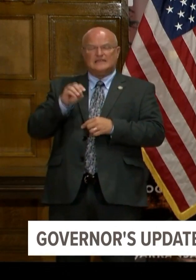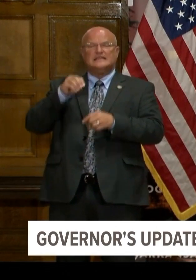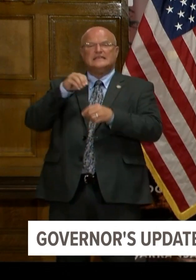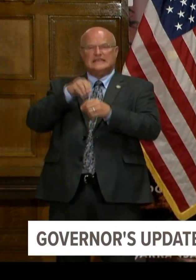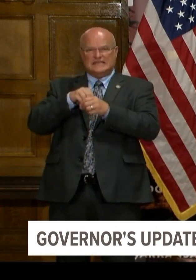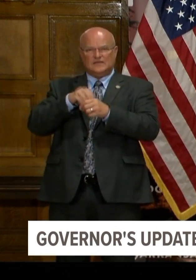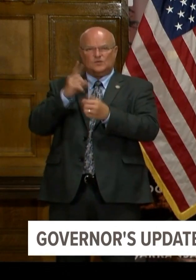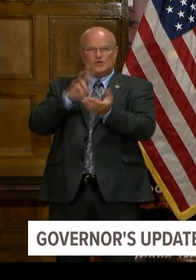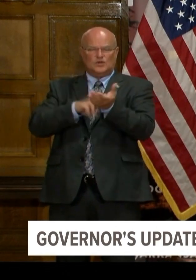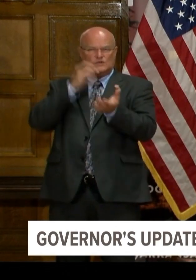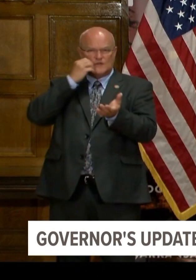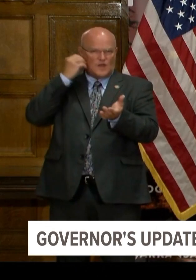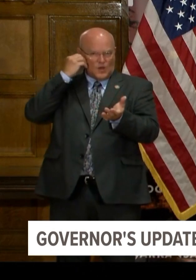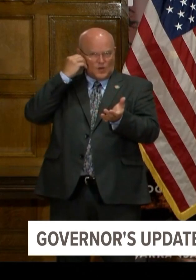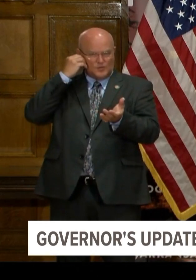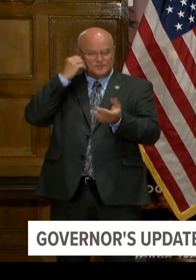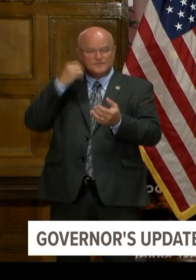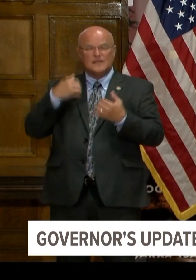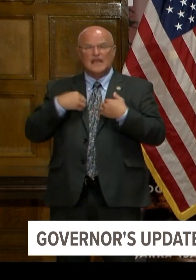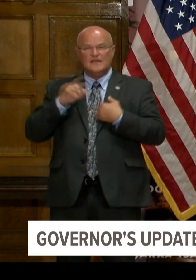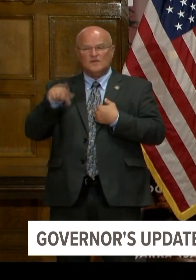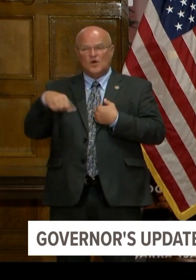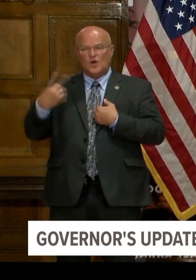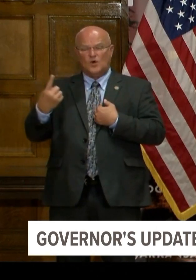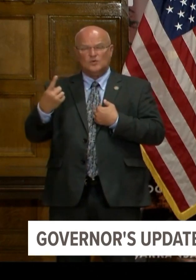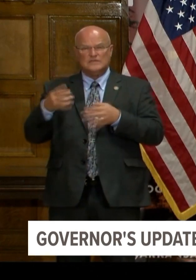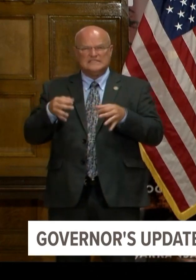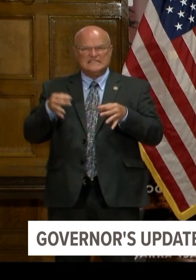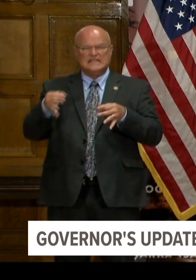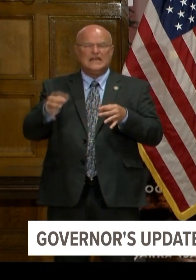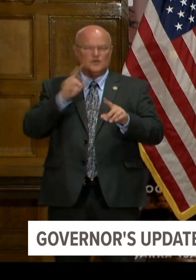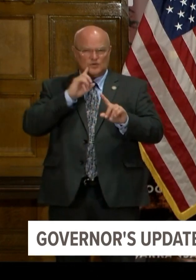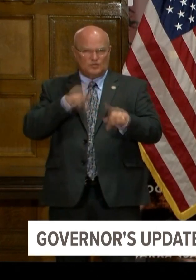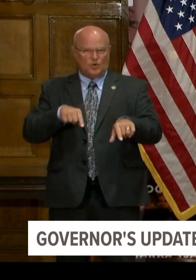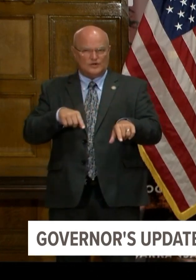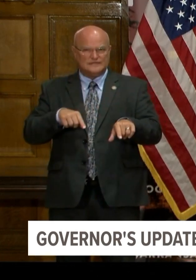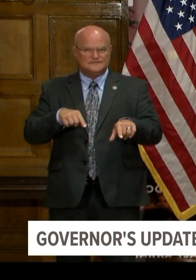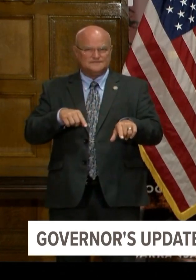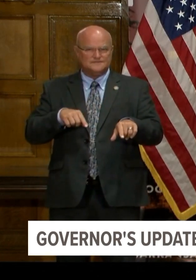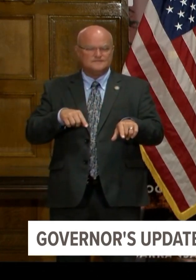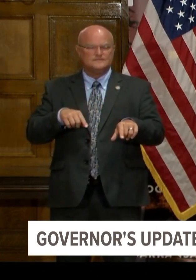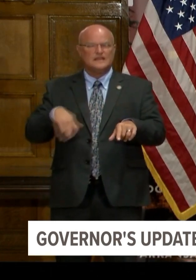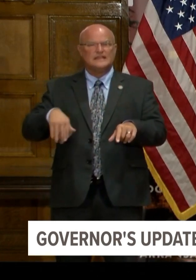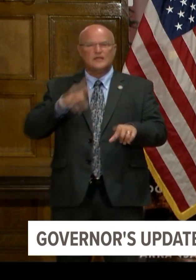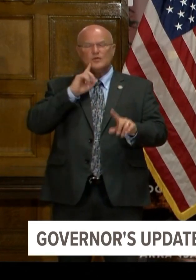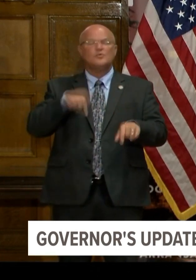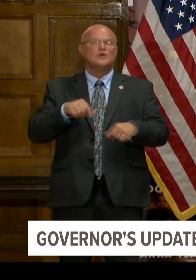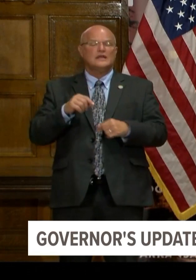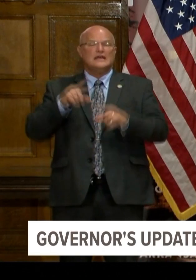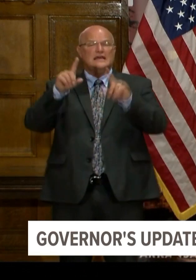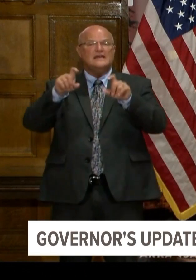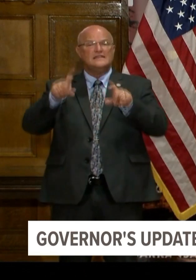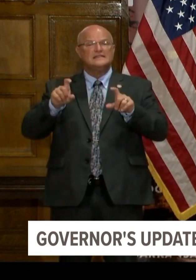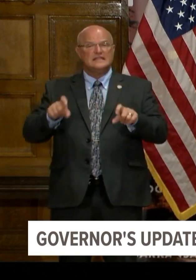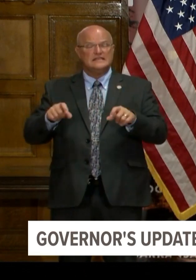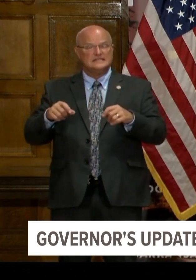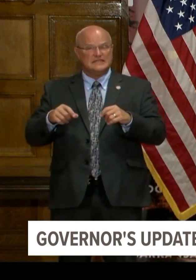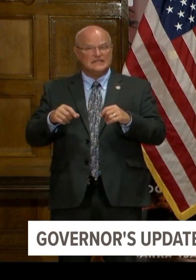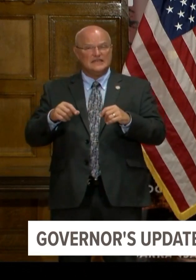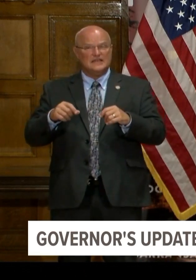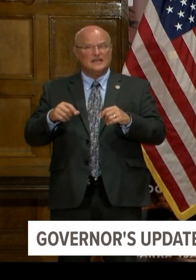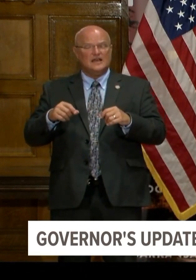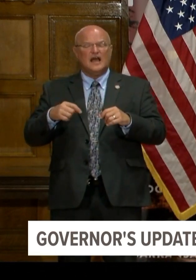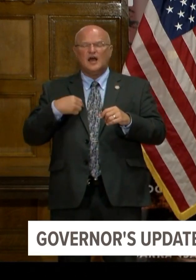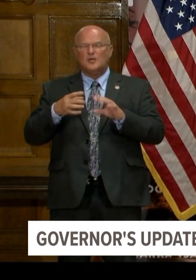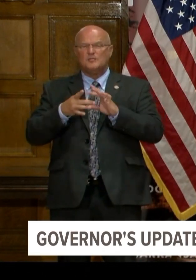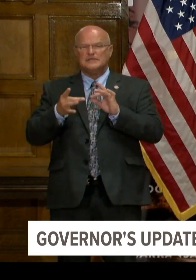occurred there. We have only a single delayed report. The testing has been mentioned. Just